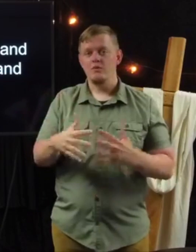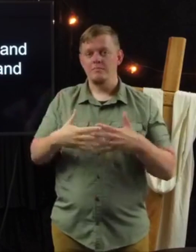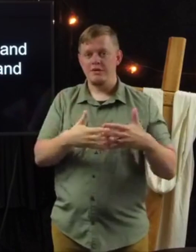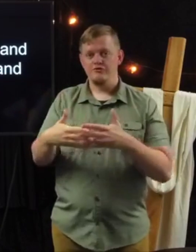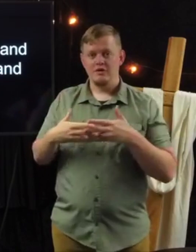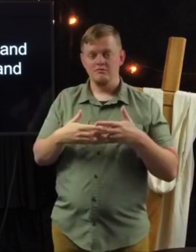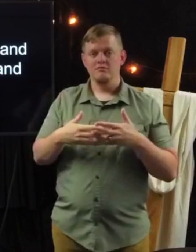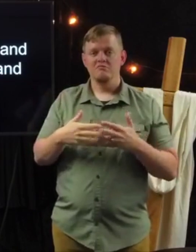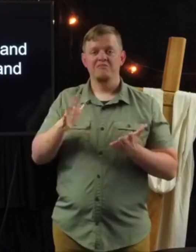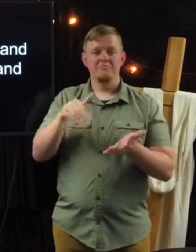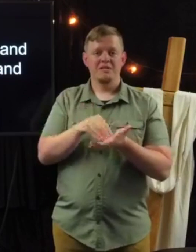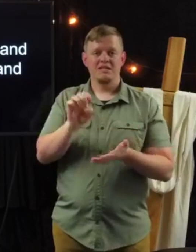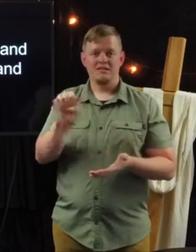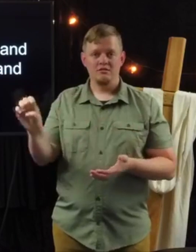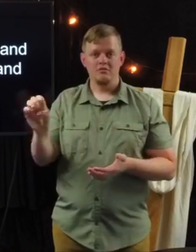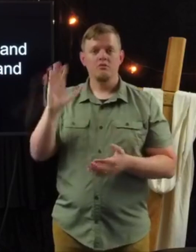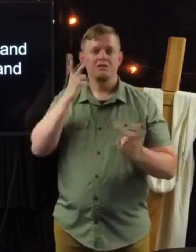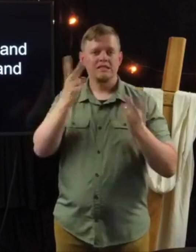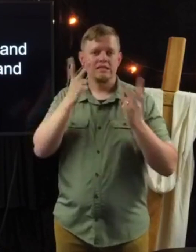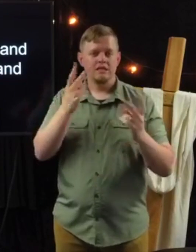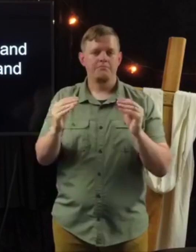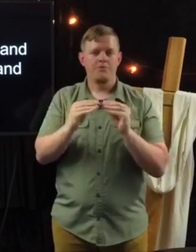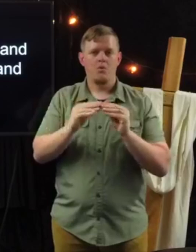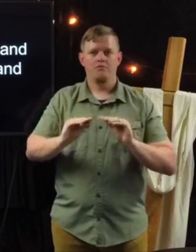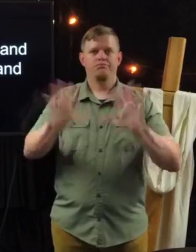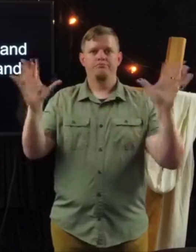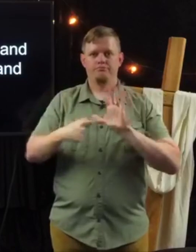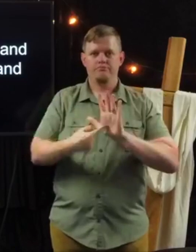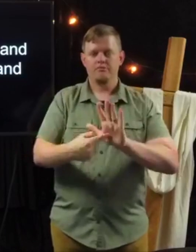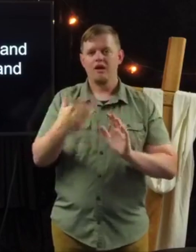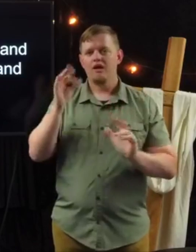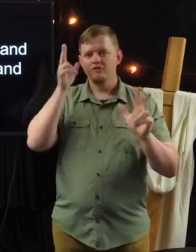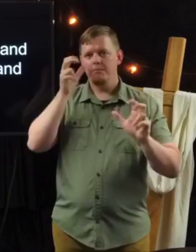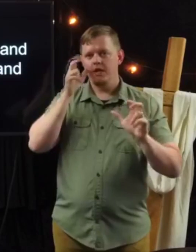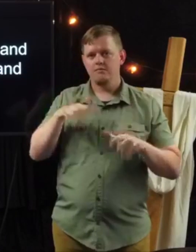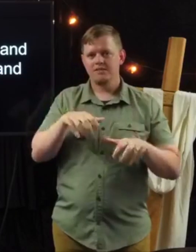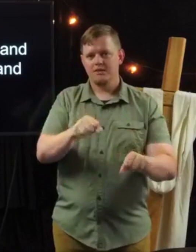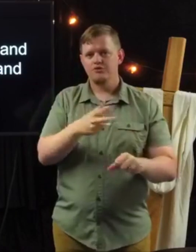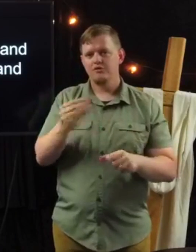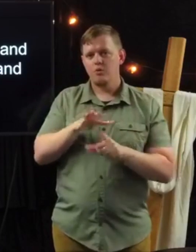Arabian, South America as well, Middle East, you may see more obvious representations of